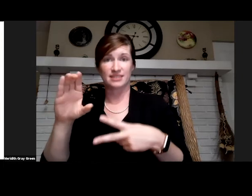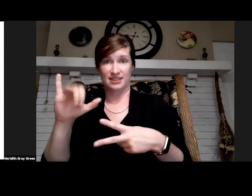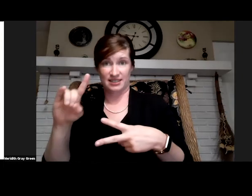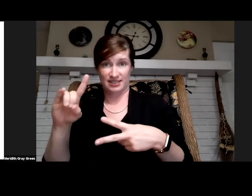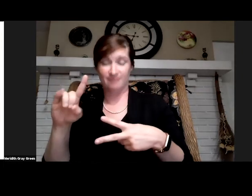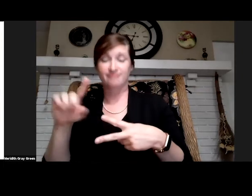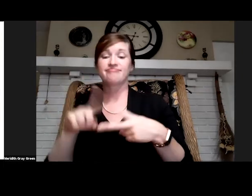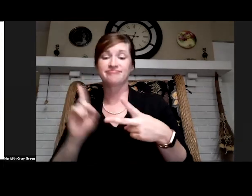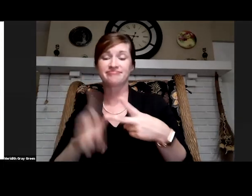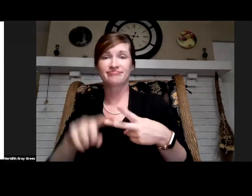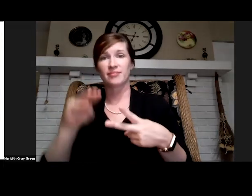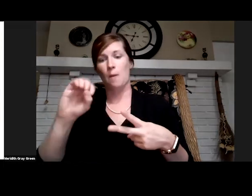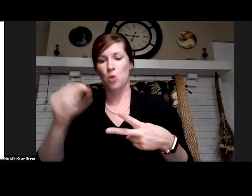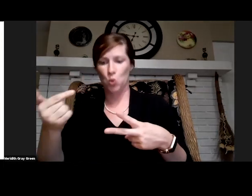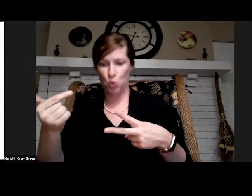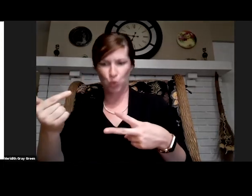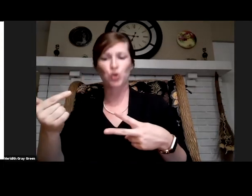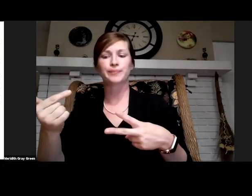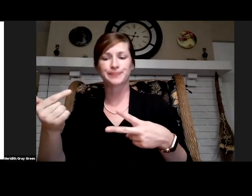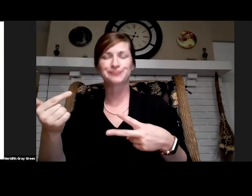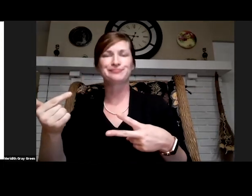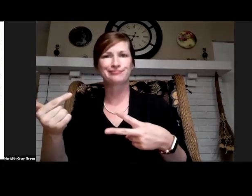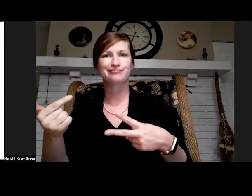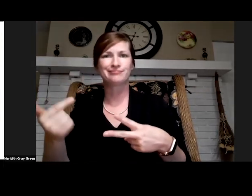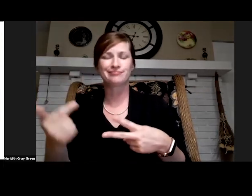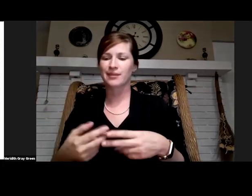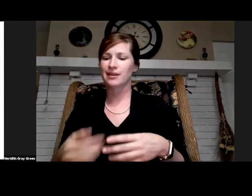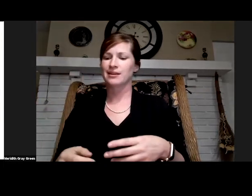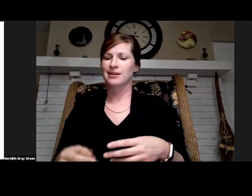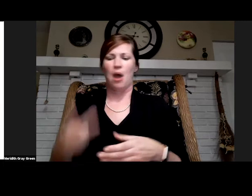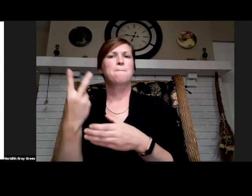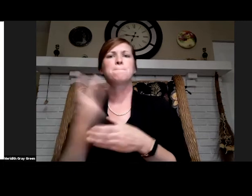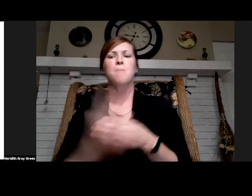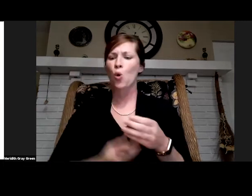Central Institute for the Deaf, CID, and Moog School.